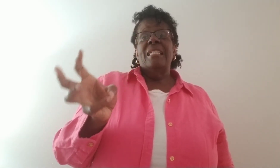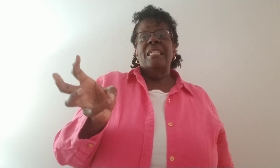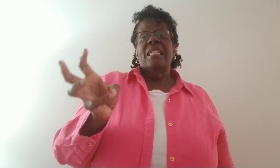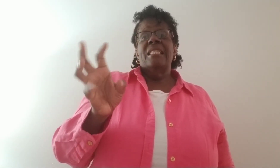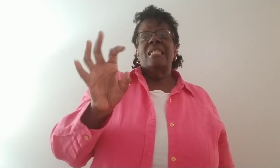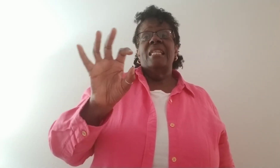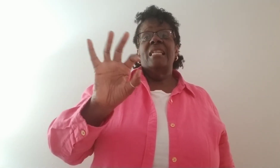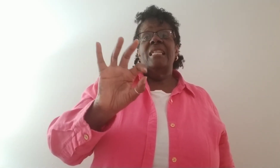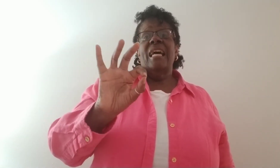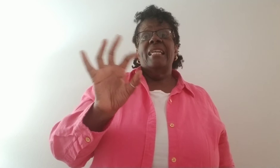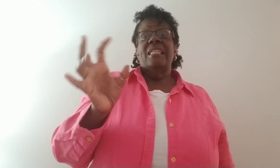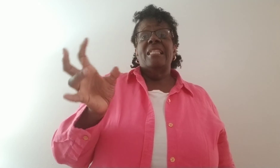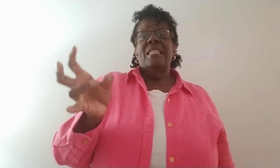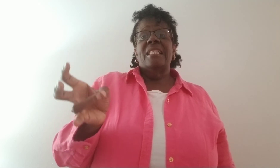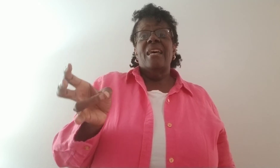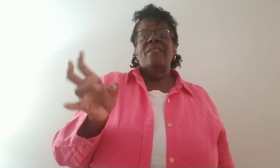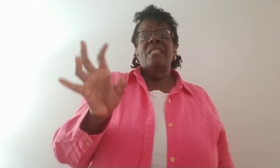96, 97,